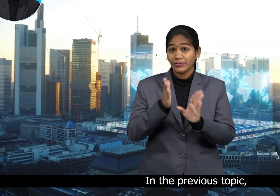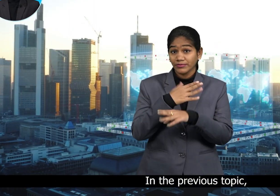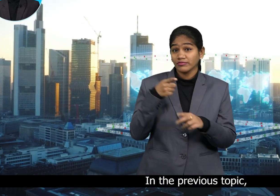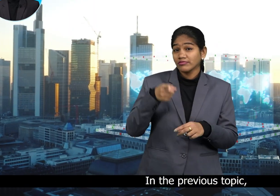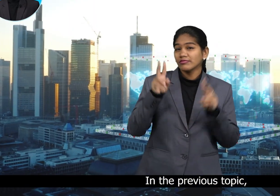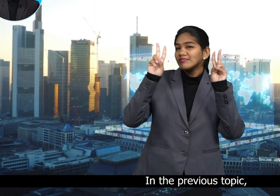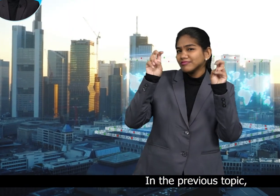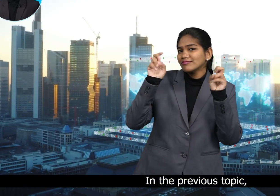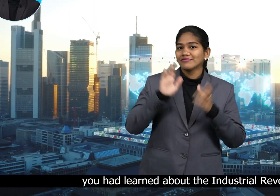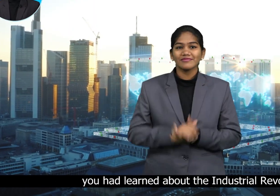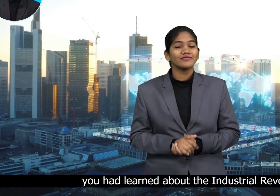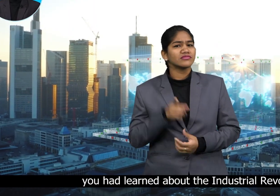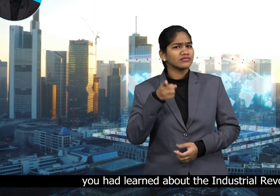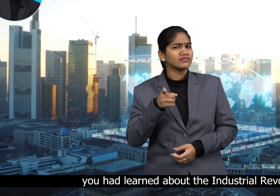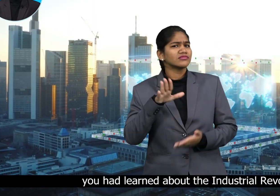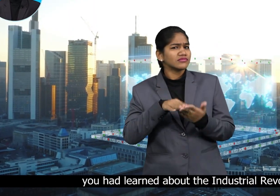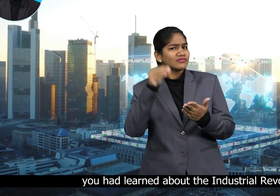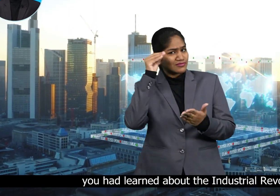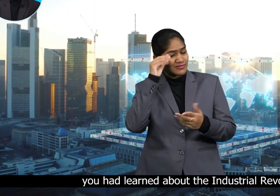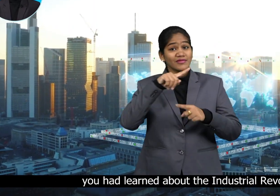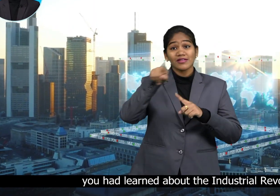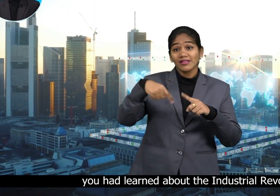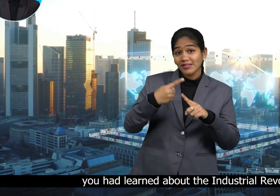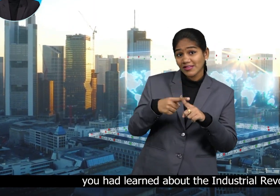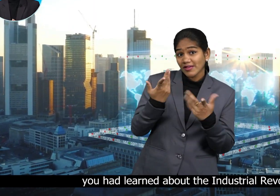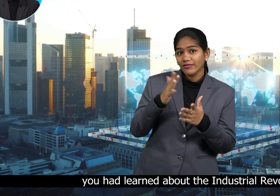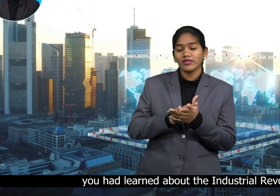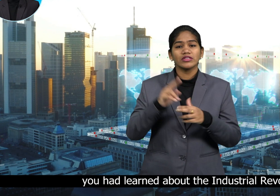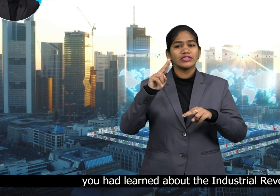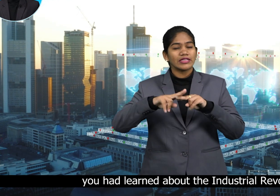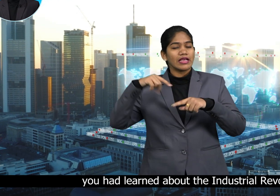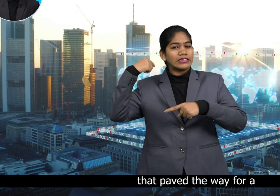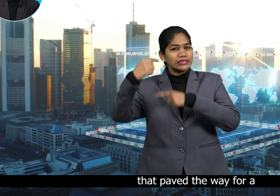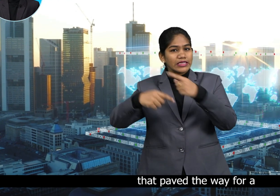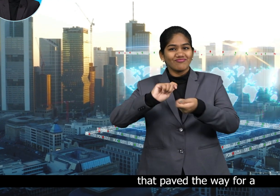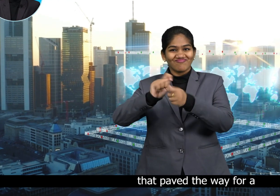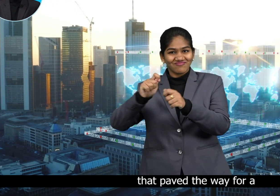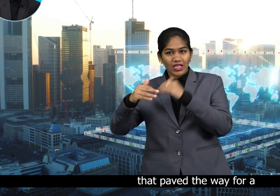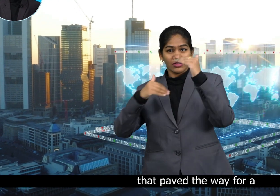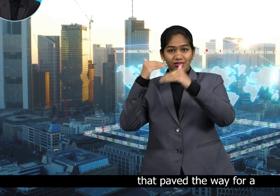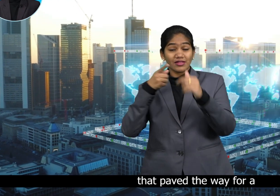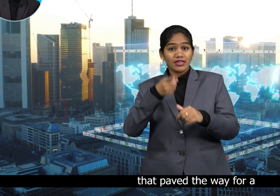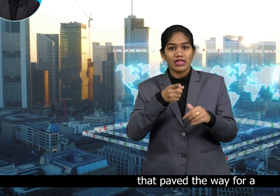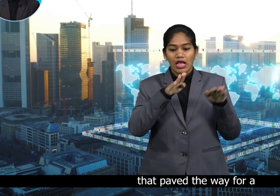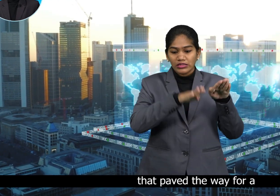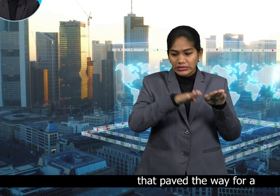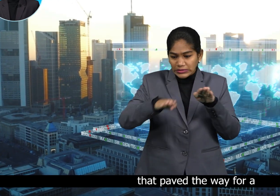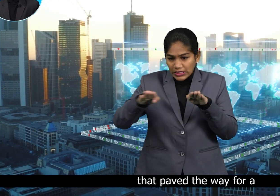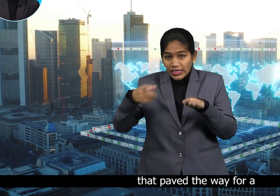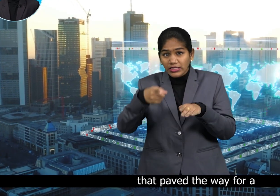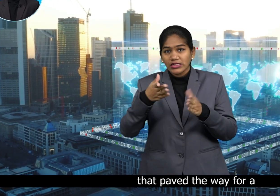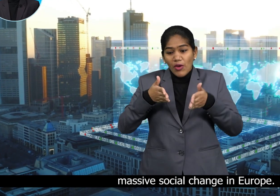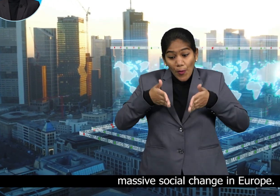In the previous topic, you had learned about the Industrial Revolution that paved the way for